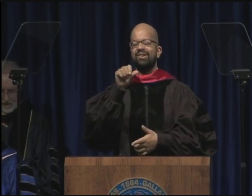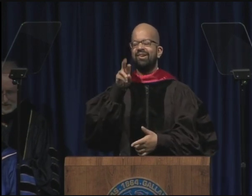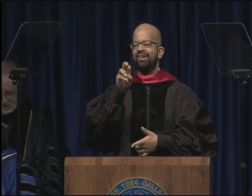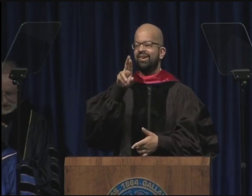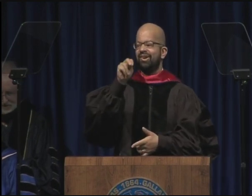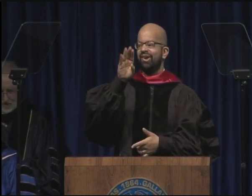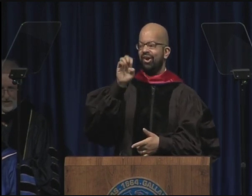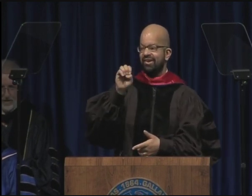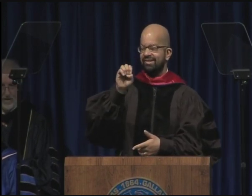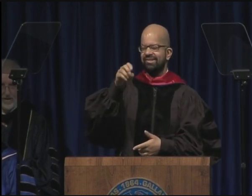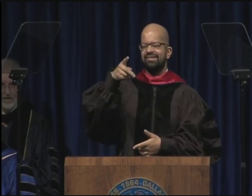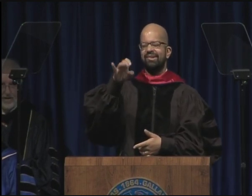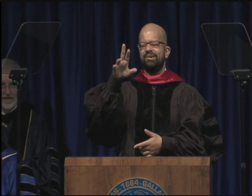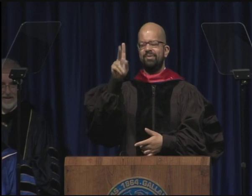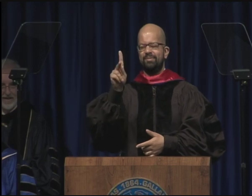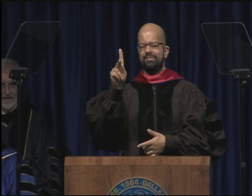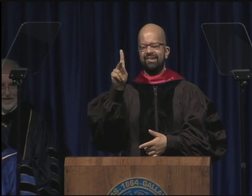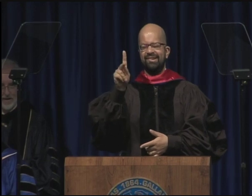Congratulations to Dr. Lawrence Pick.